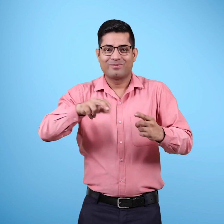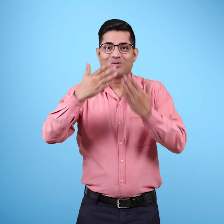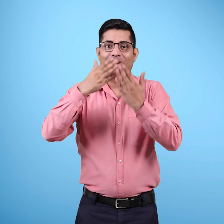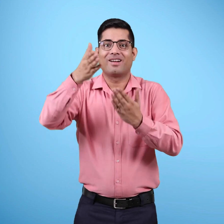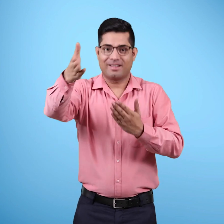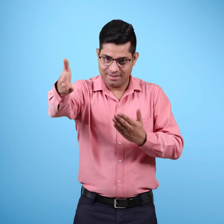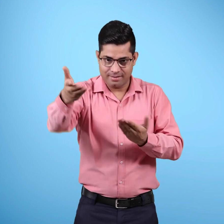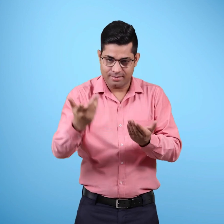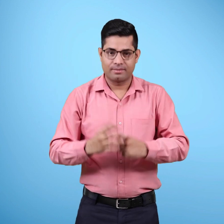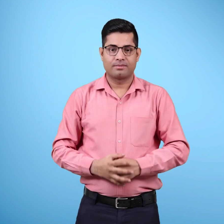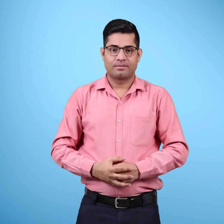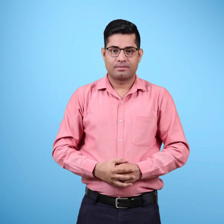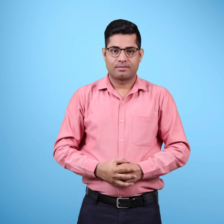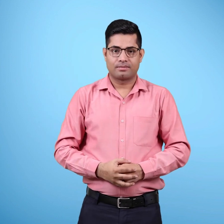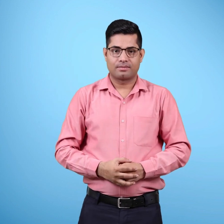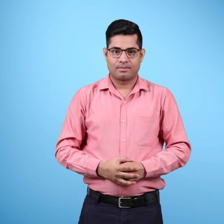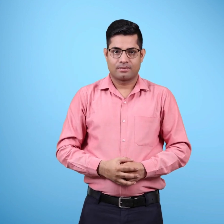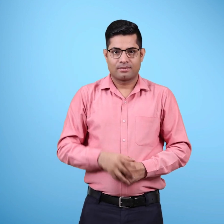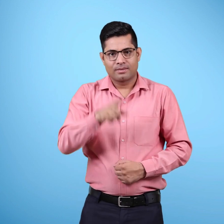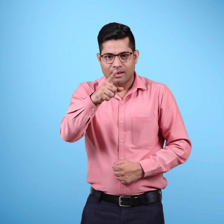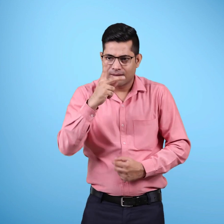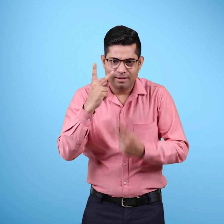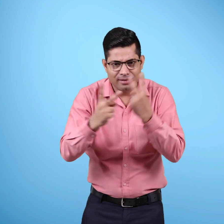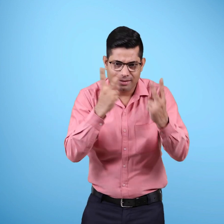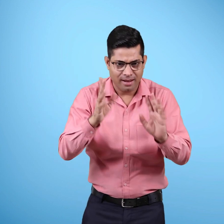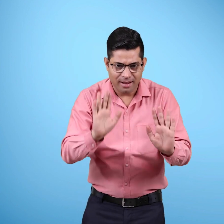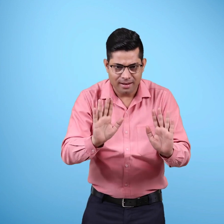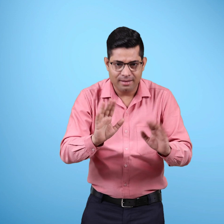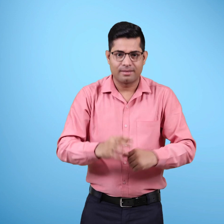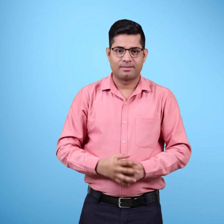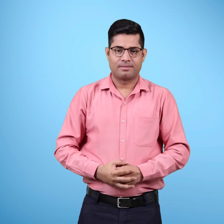the parks and gardens. Isn't it?